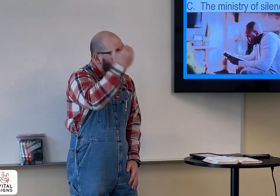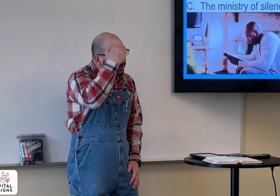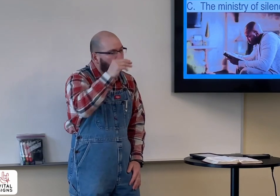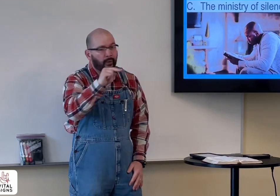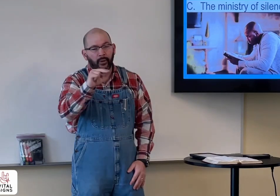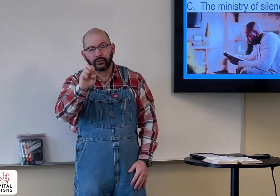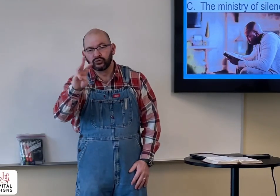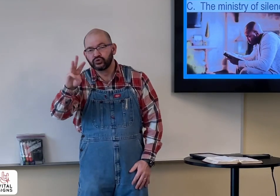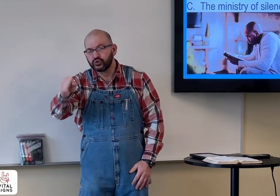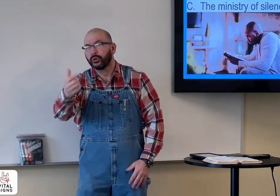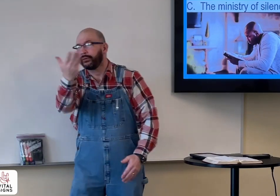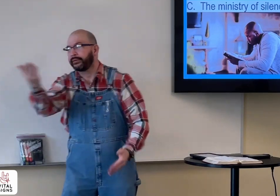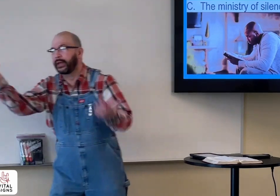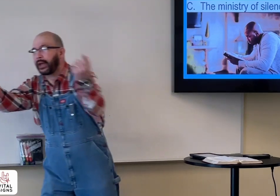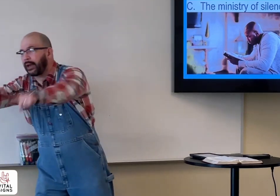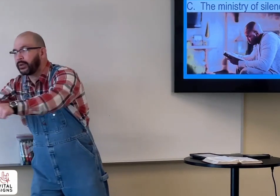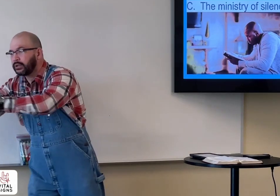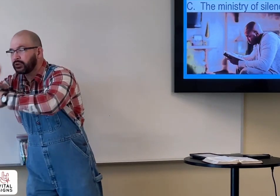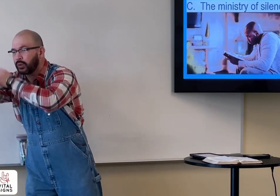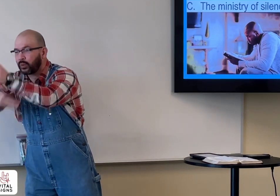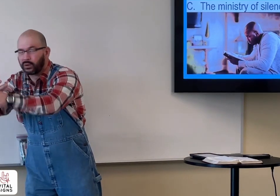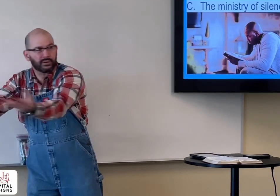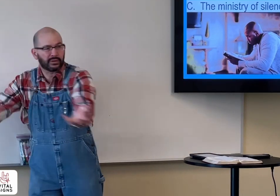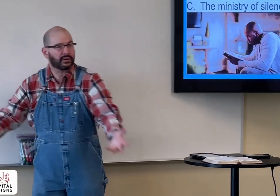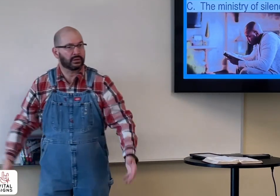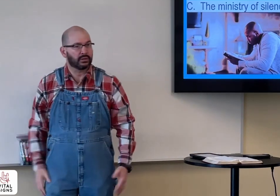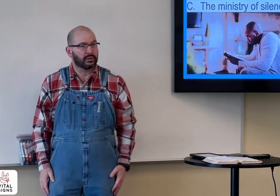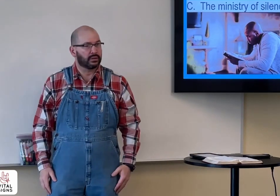He doesn't need to know what's happening in the world, the news.